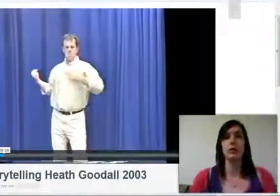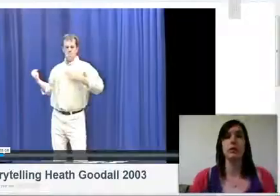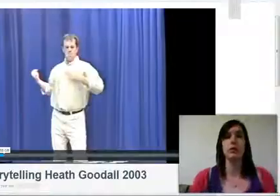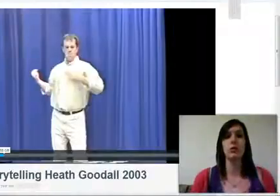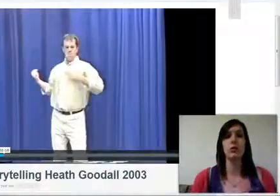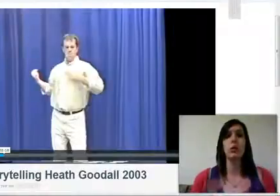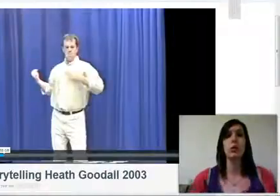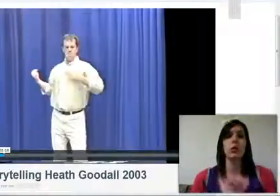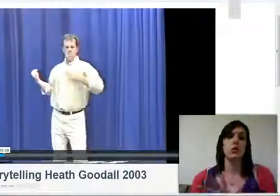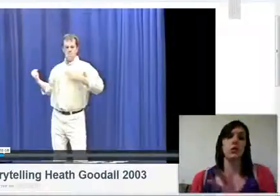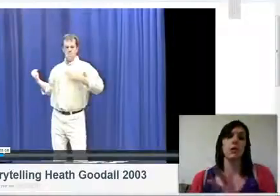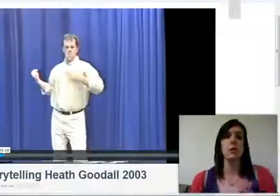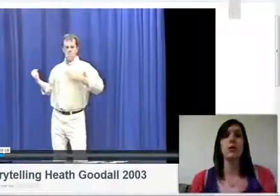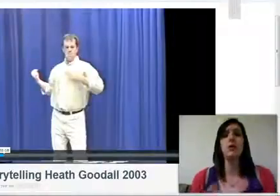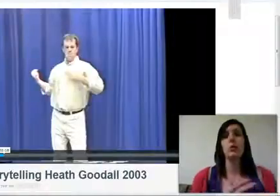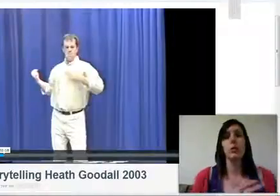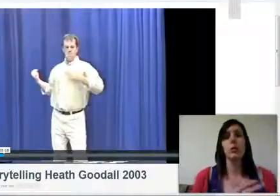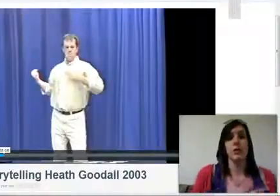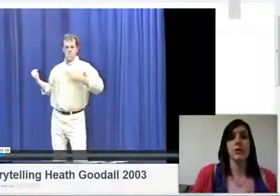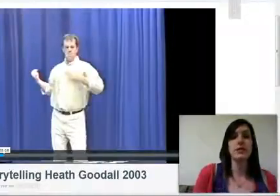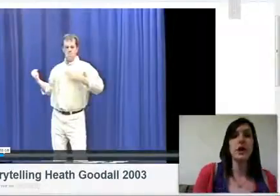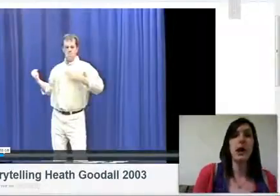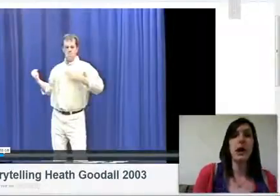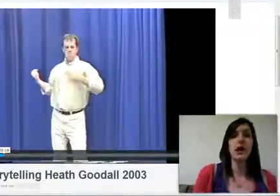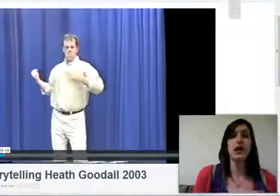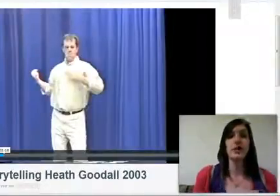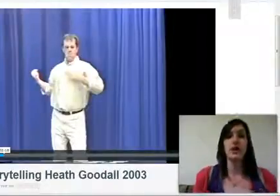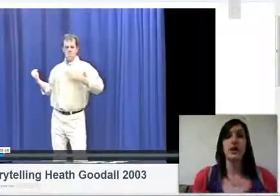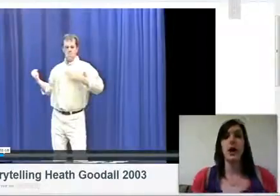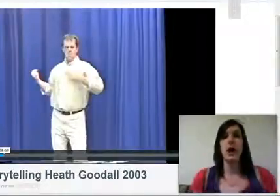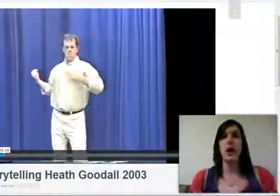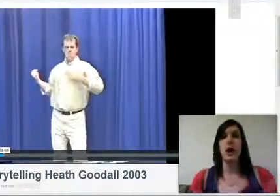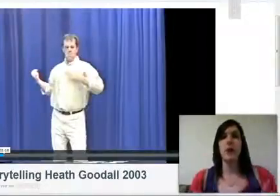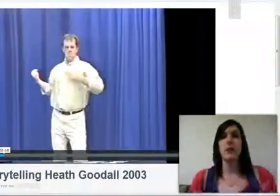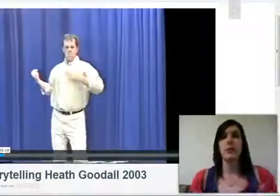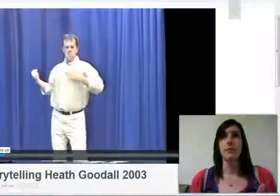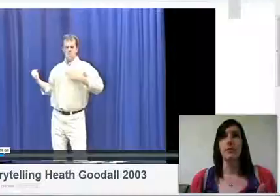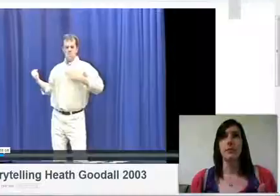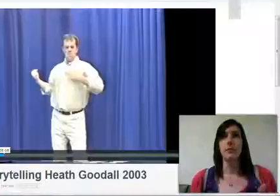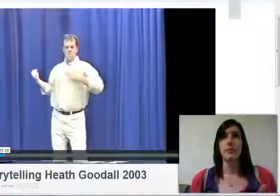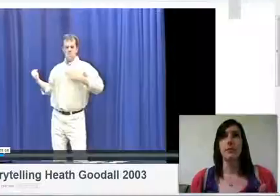transitions into, the middle or the side,